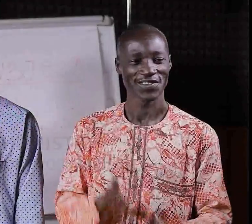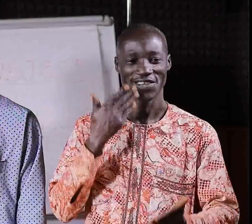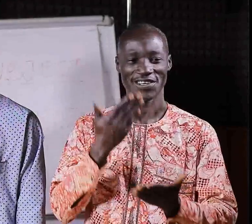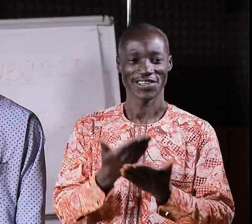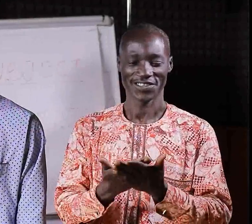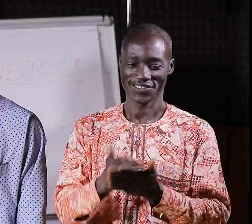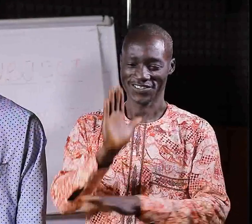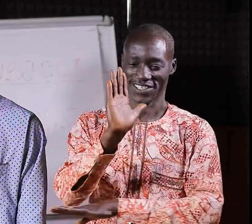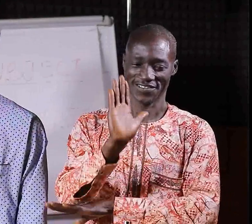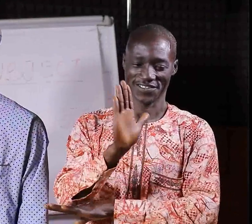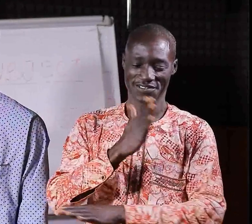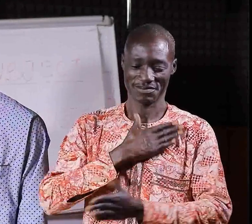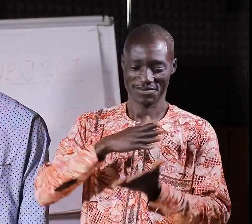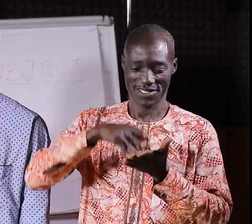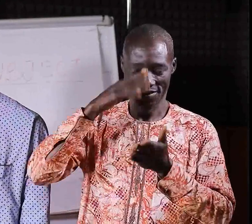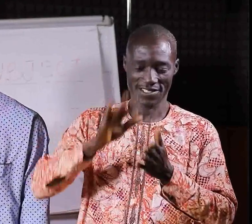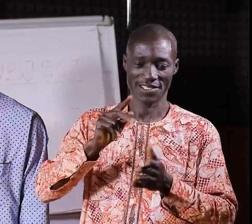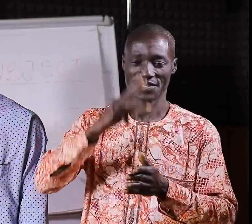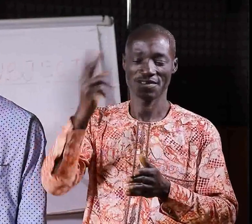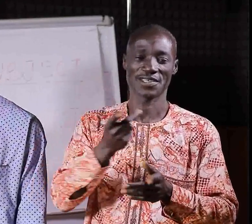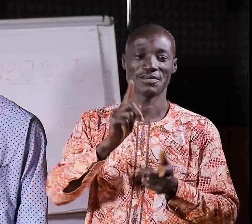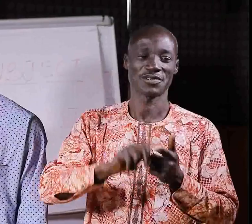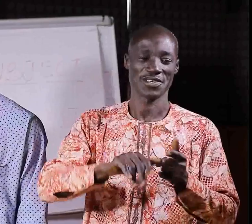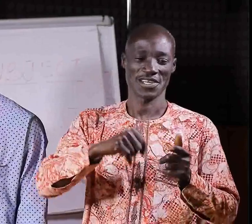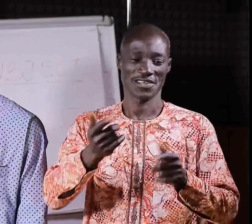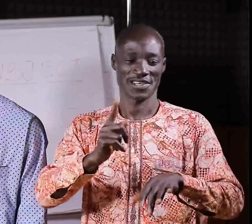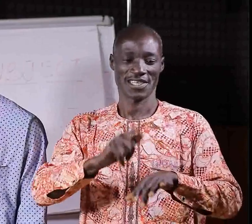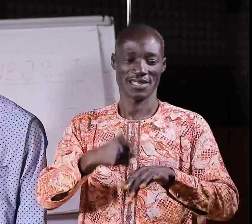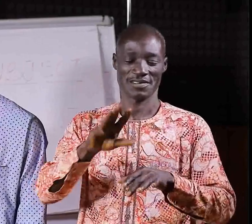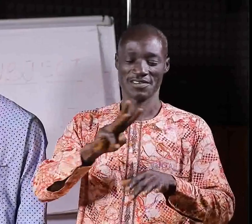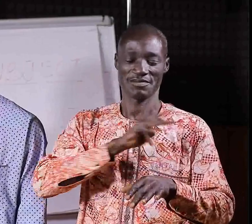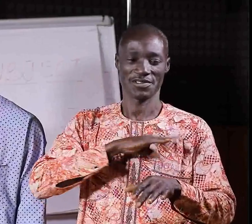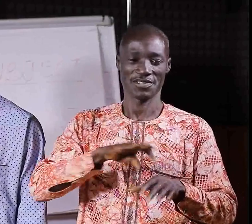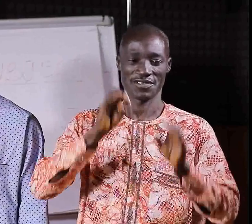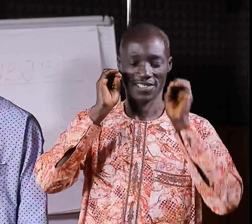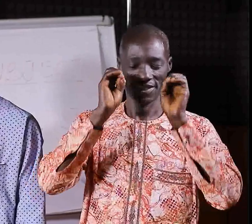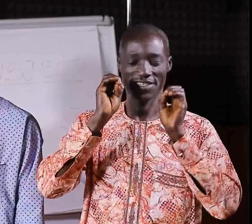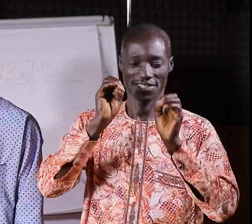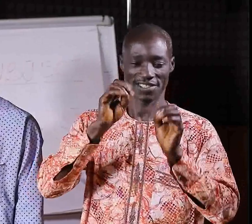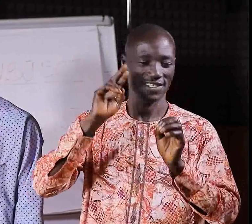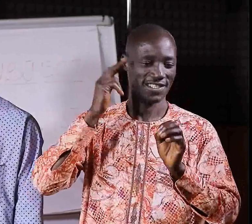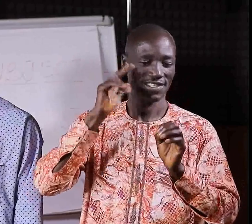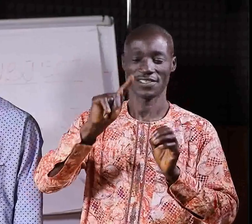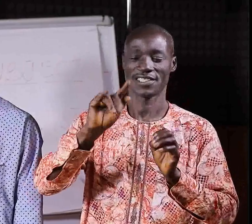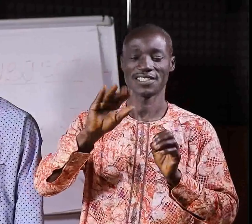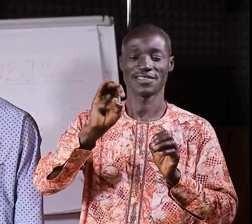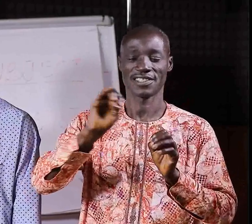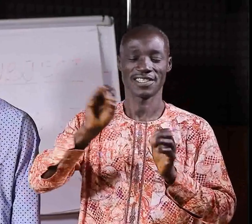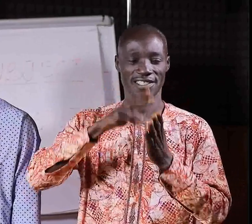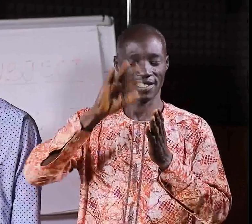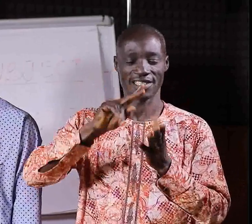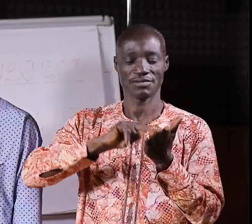Good day, my students. You are welcome to another edition of Ministry of Education, Kaduna State Radio TV e-learning